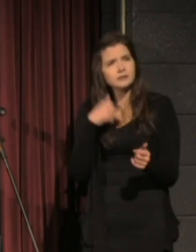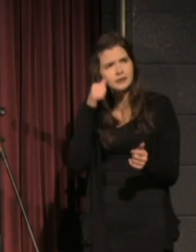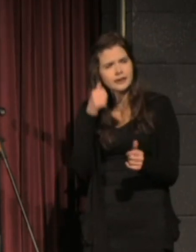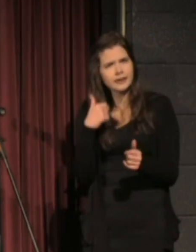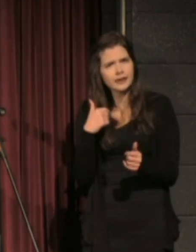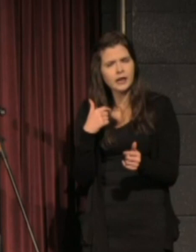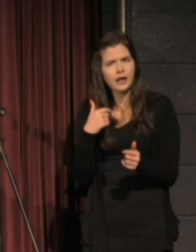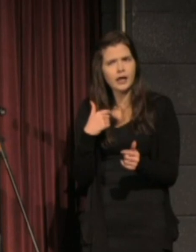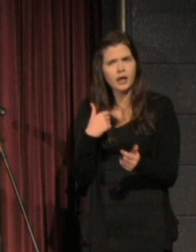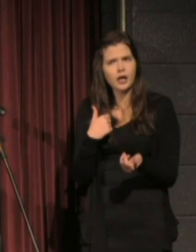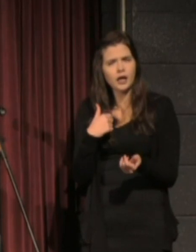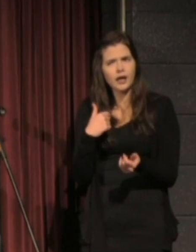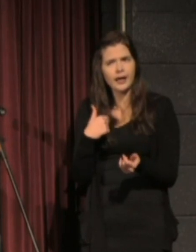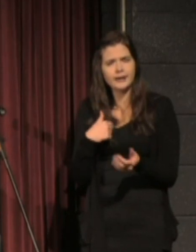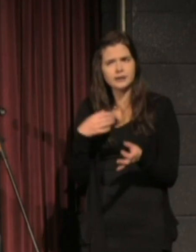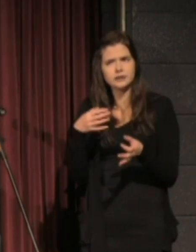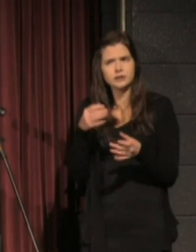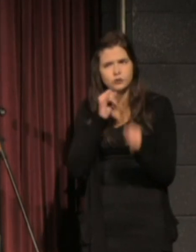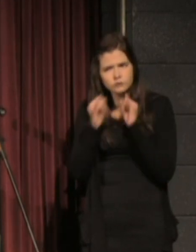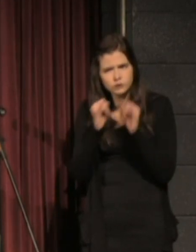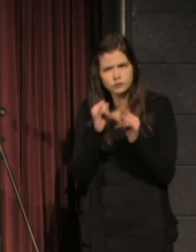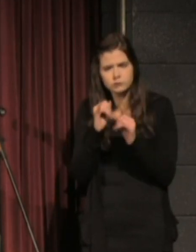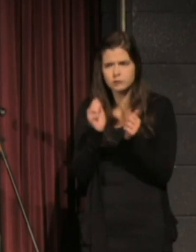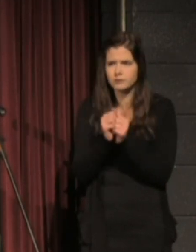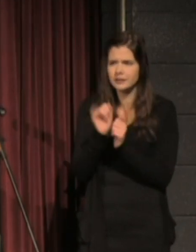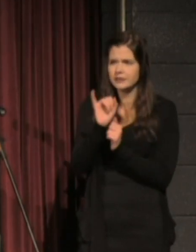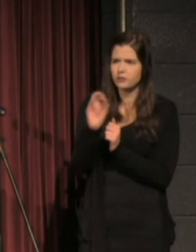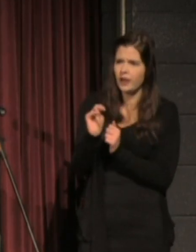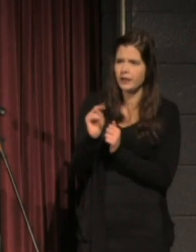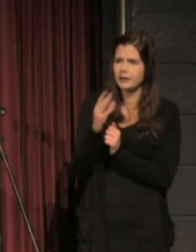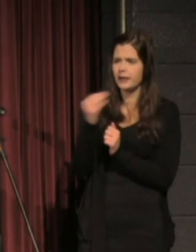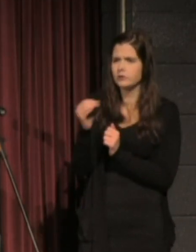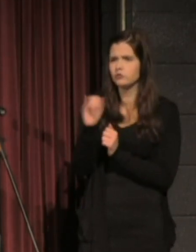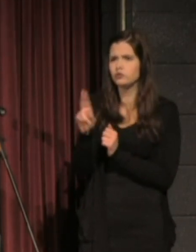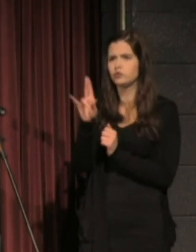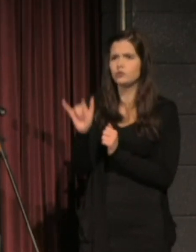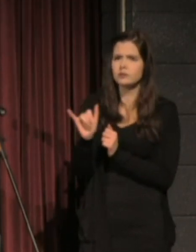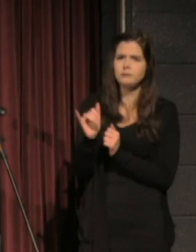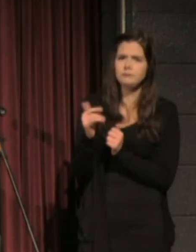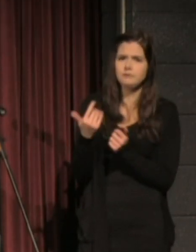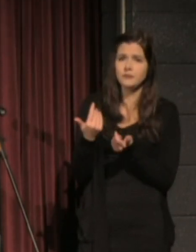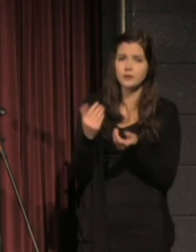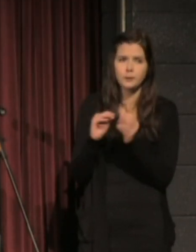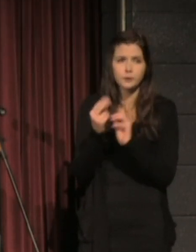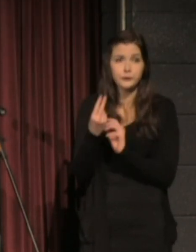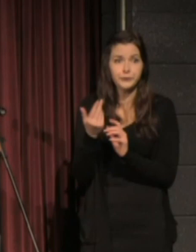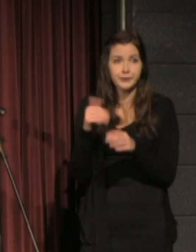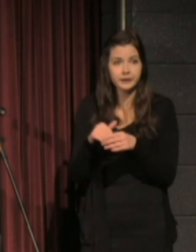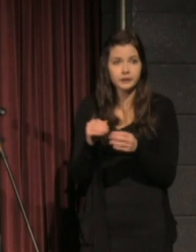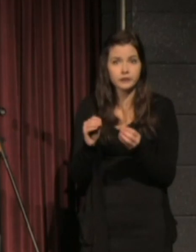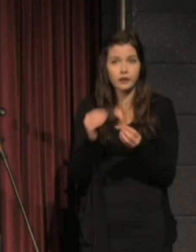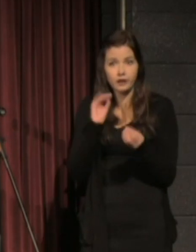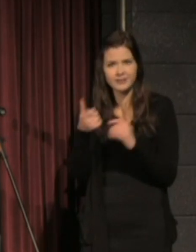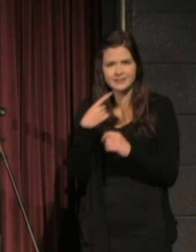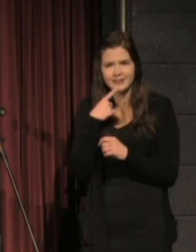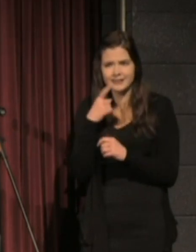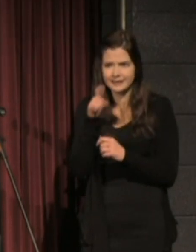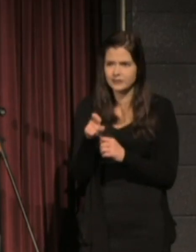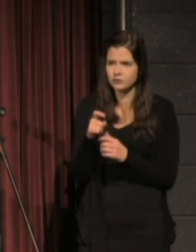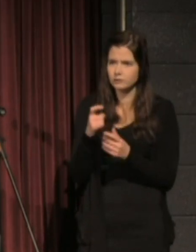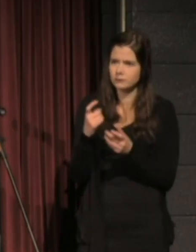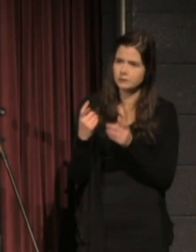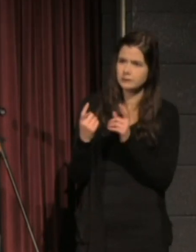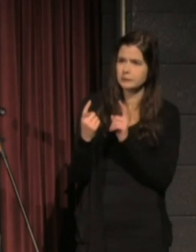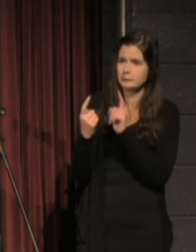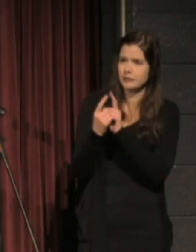with Dan and Judy Lee, who was number two in the registrar's office back then, and they told me I would need to meet with Laurel Golding, the former